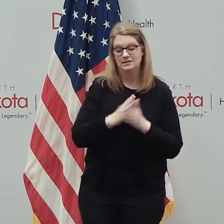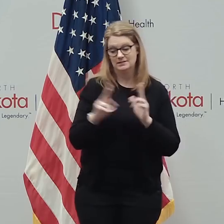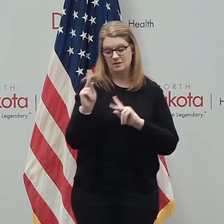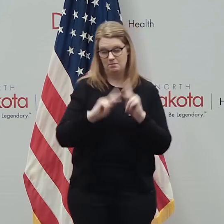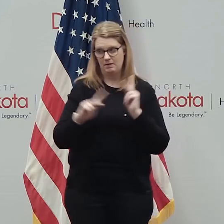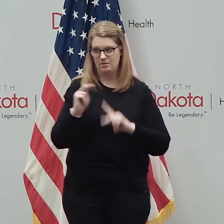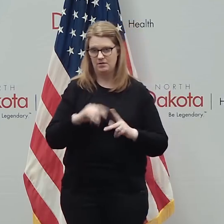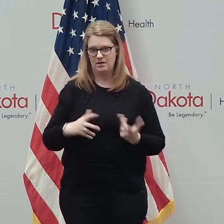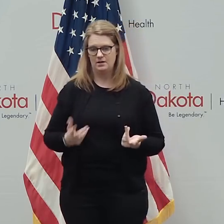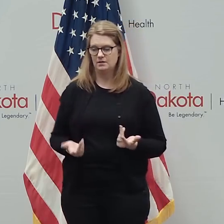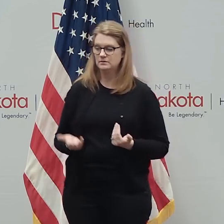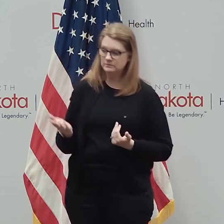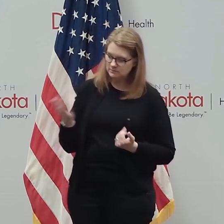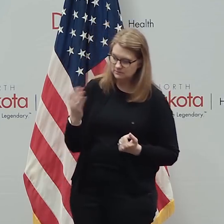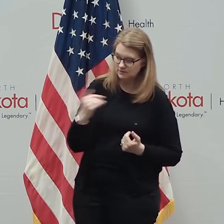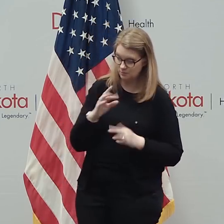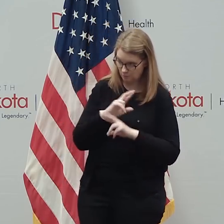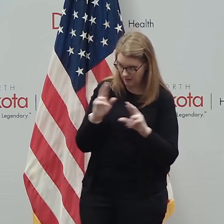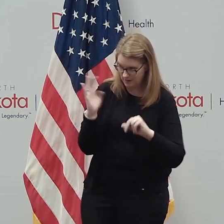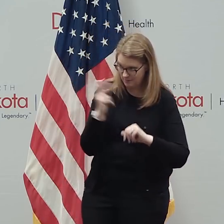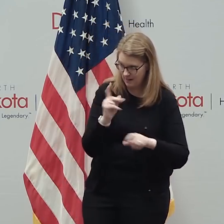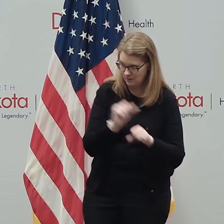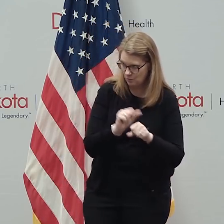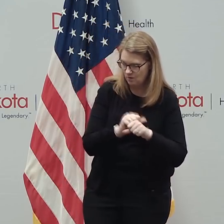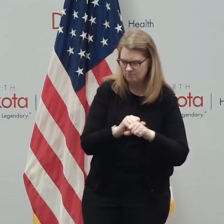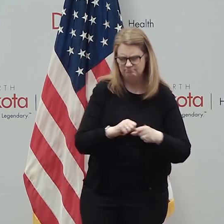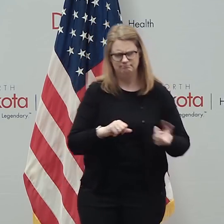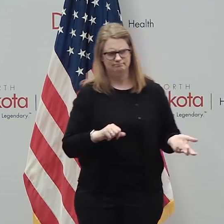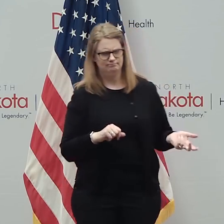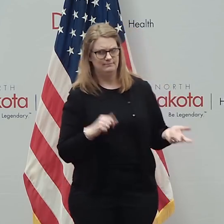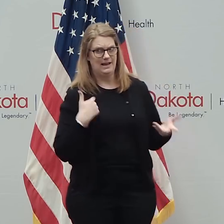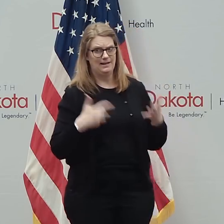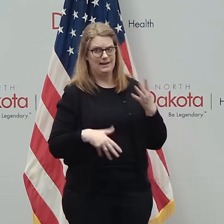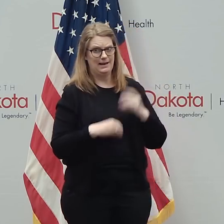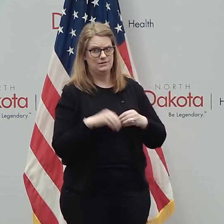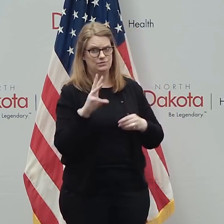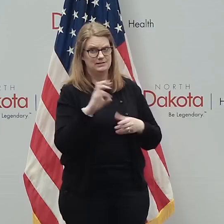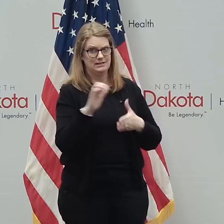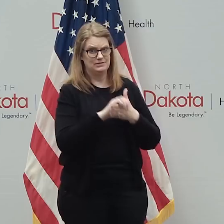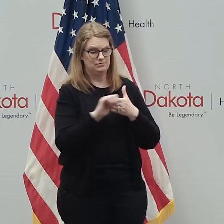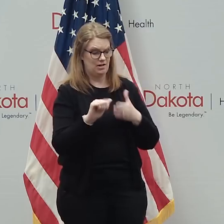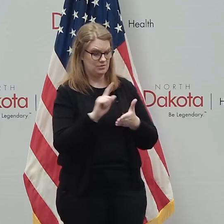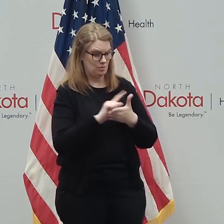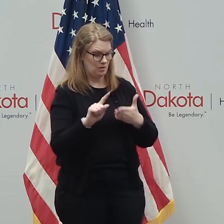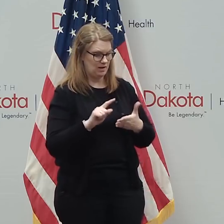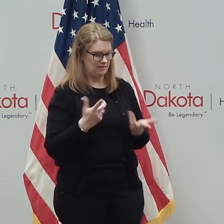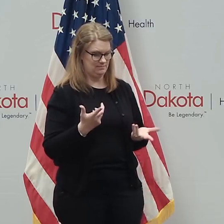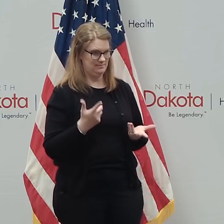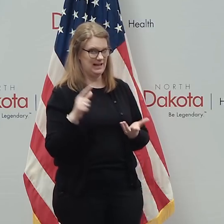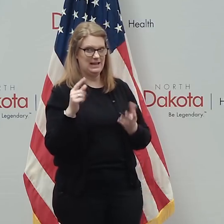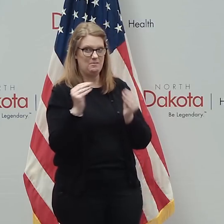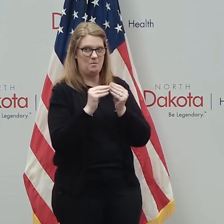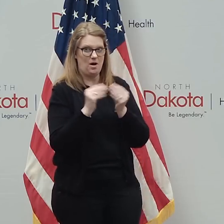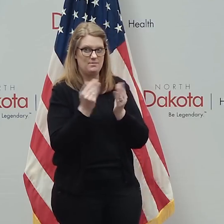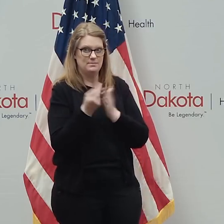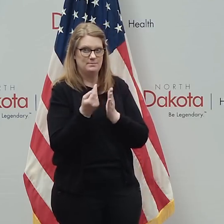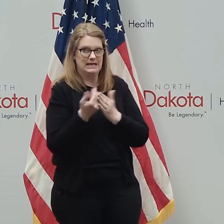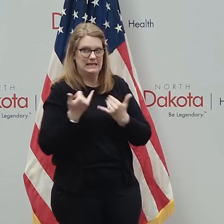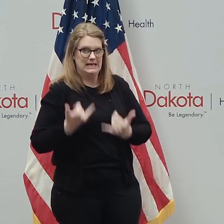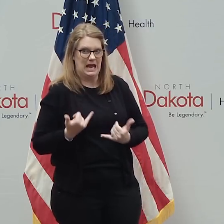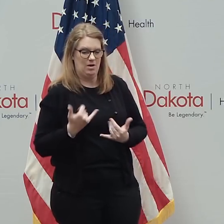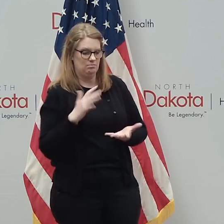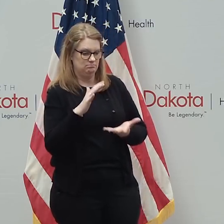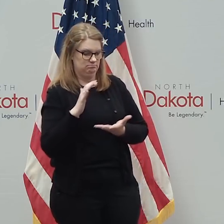people back because they're, with that extra $600 a week, people are making more on unemployment than they were in their prior